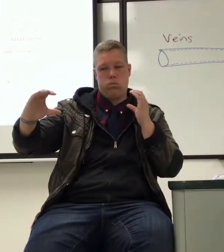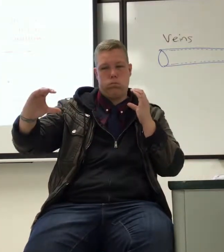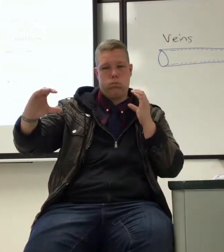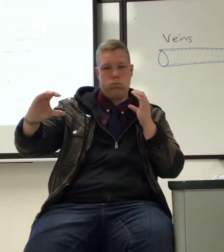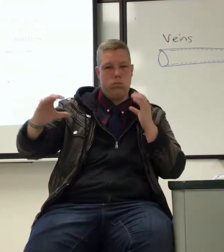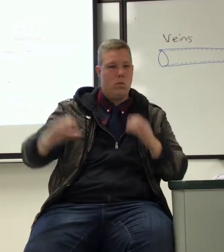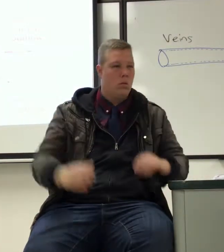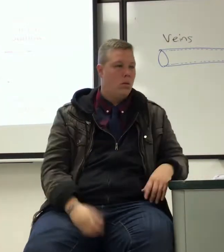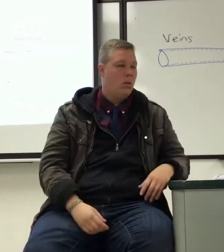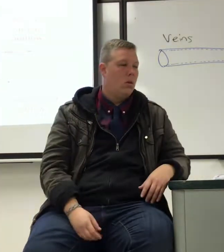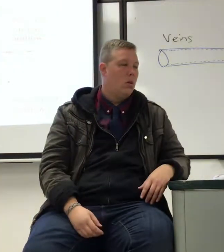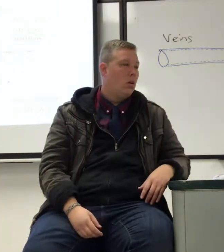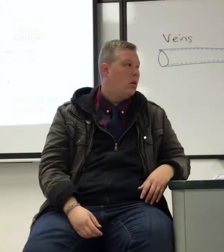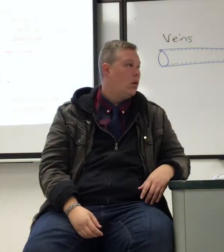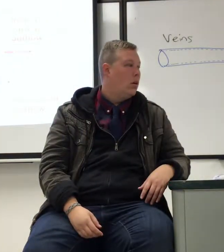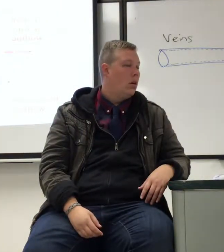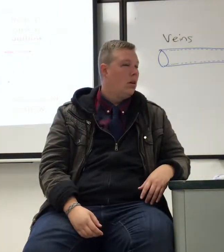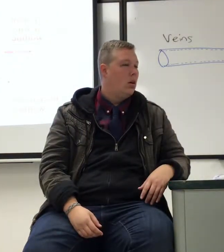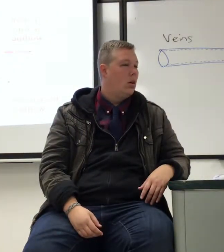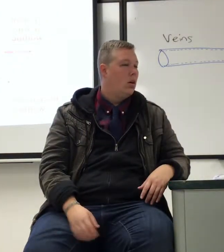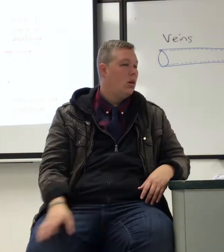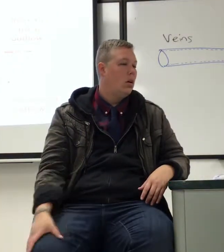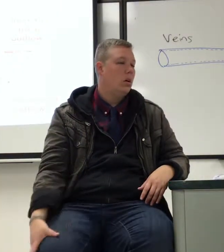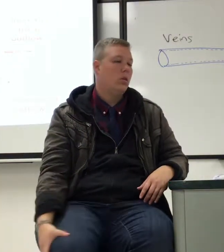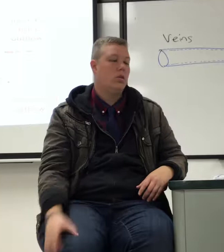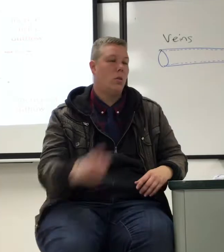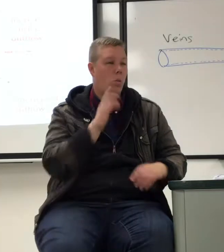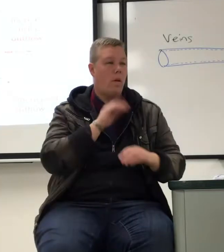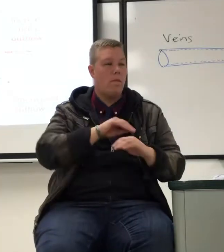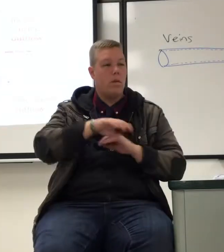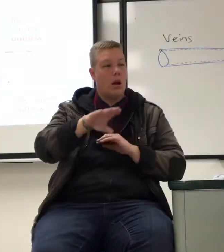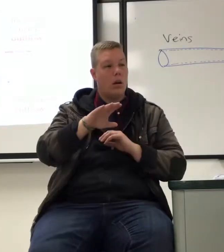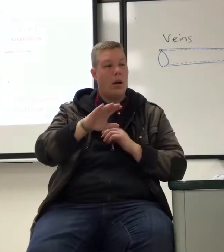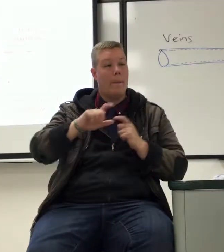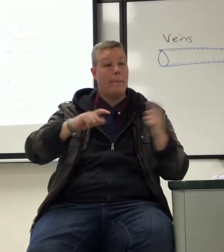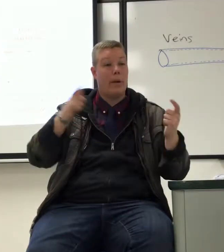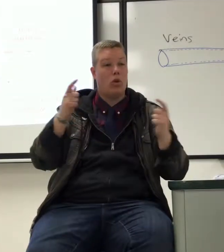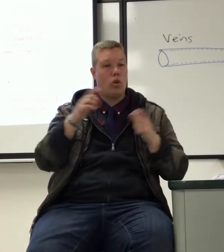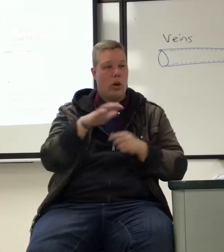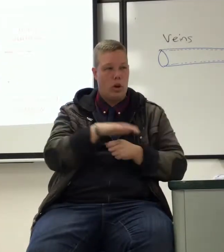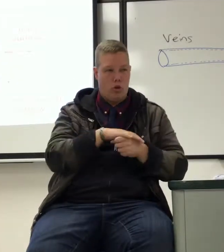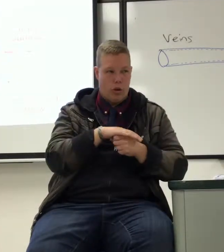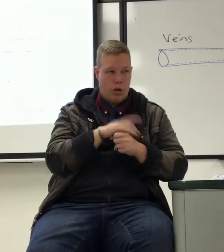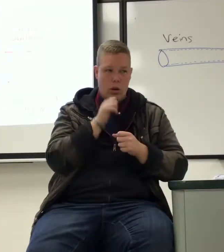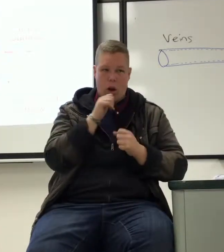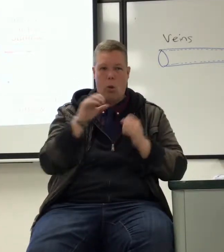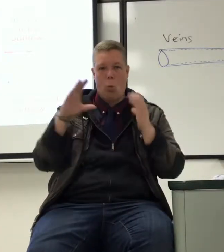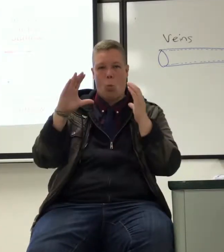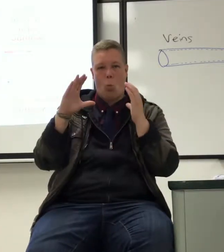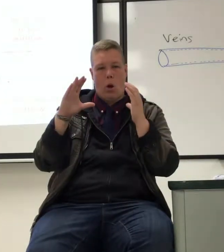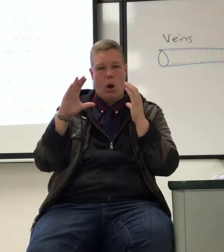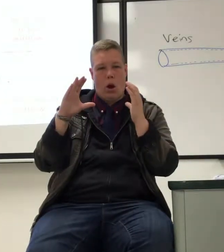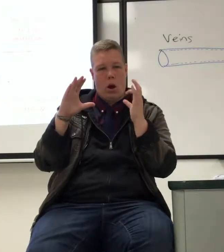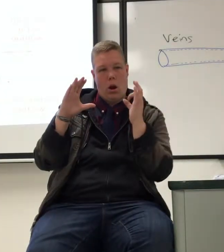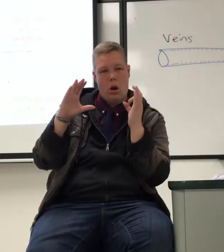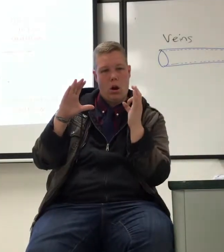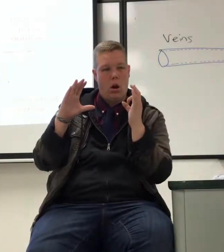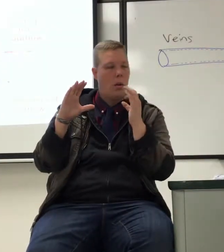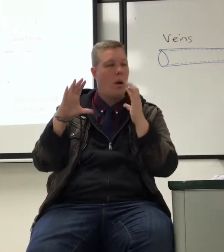area. So you affect a larger cross-sectional area, but less so. So I'll